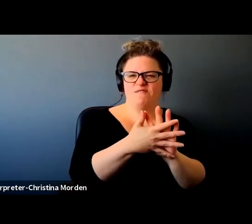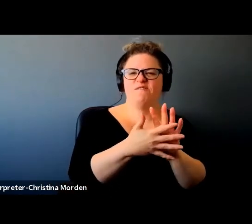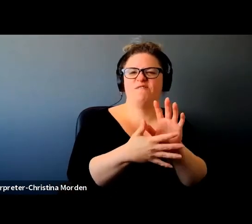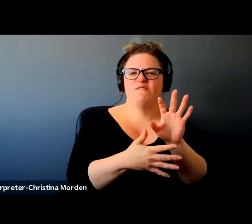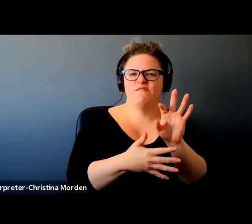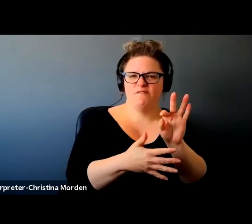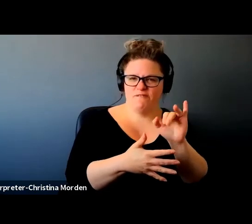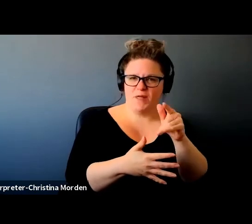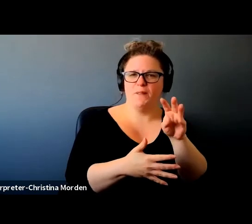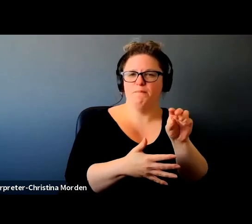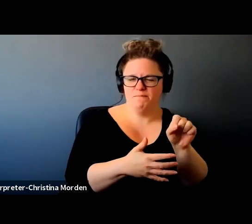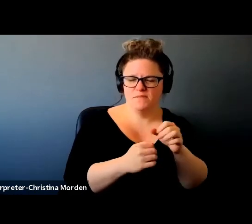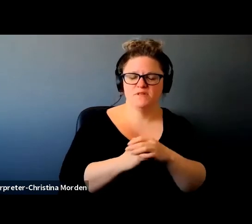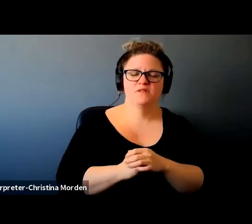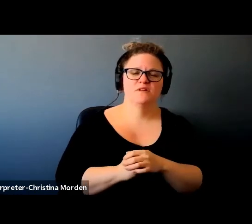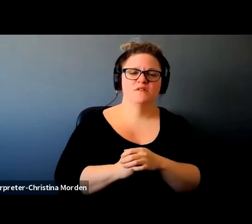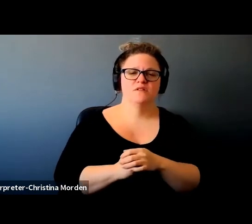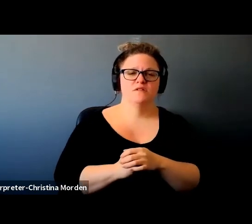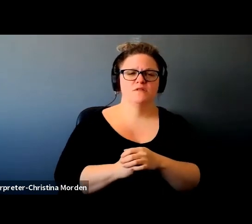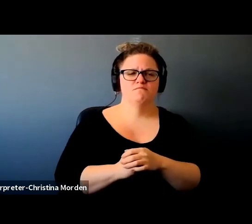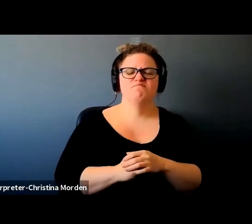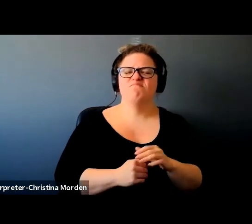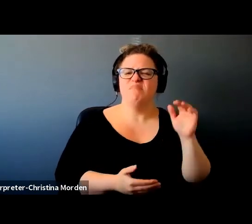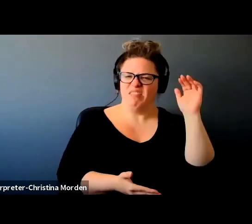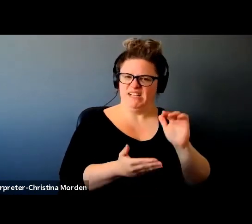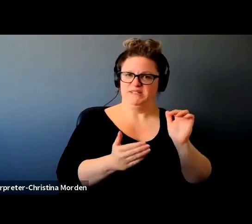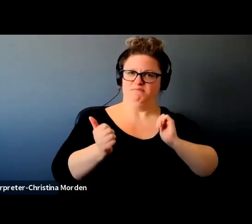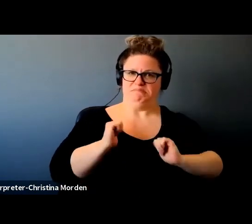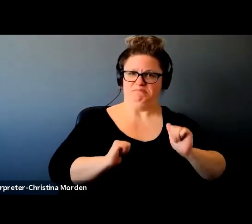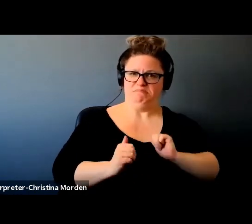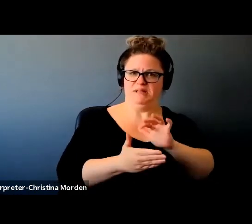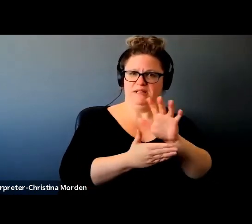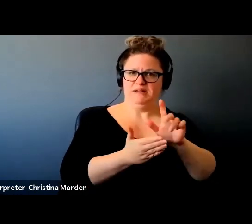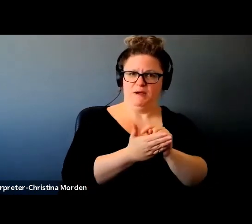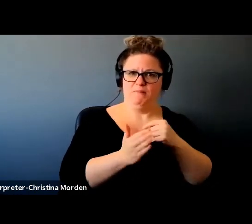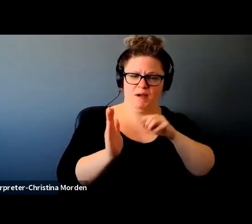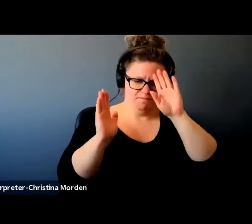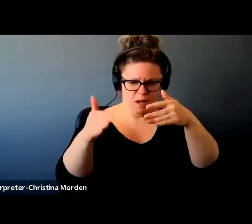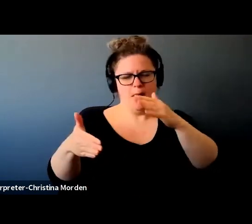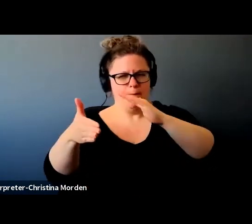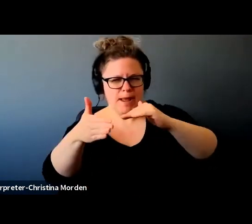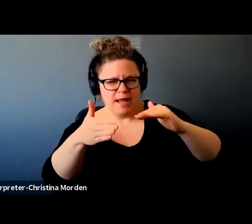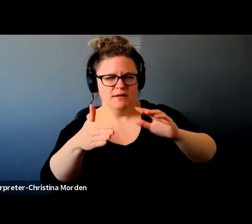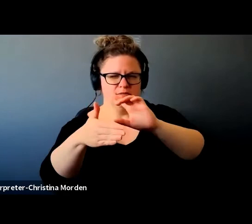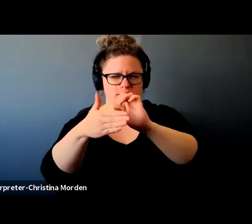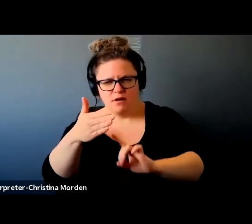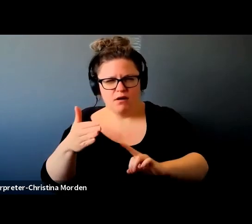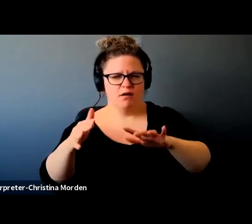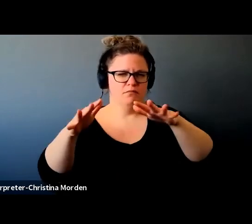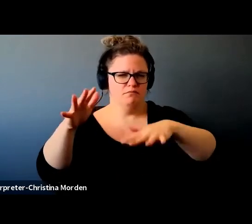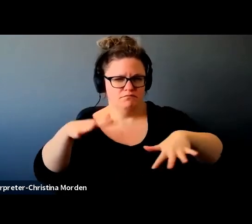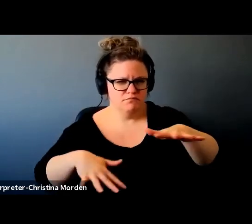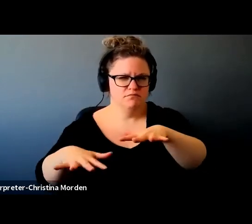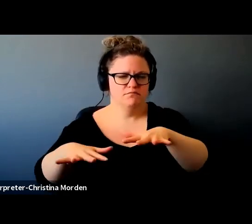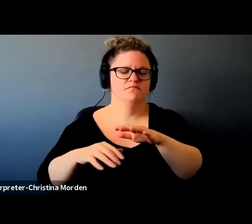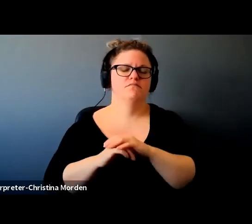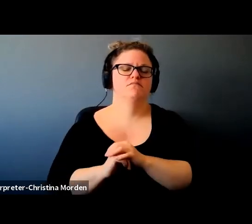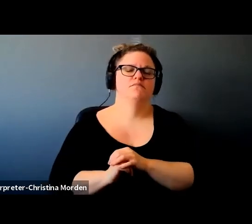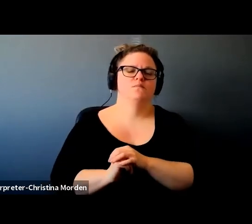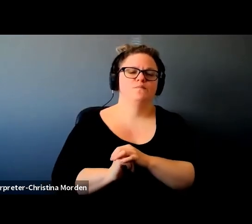away from performance for a while. And I really focused on those other parts of my